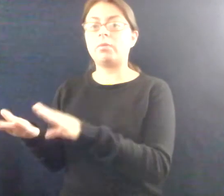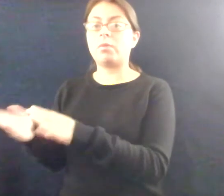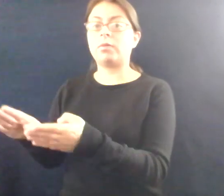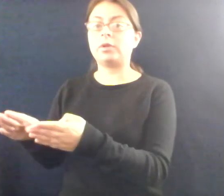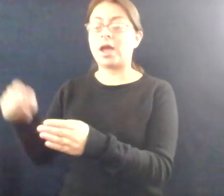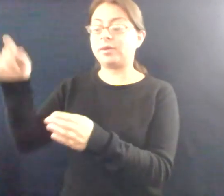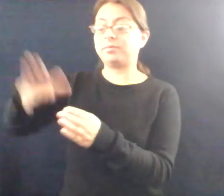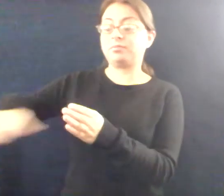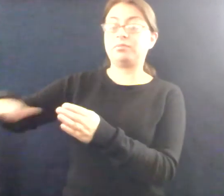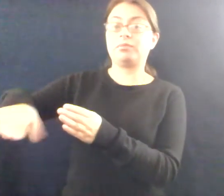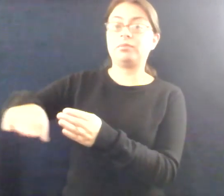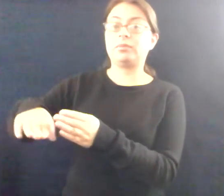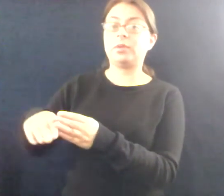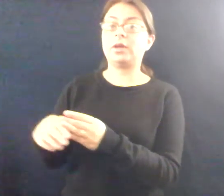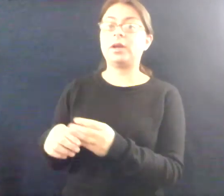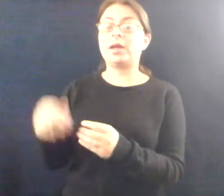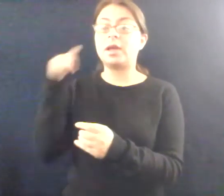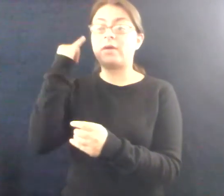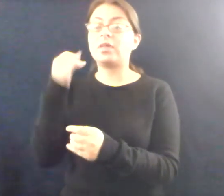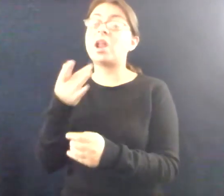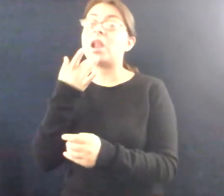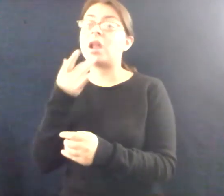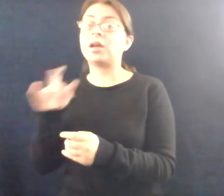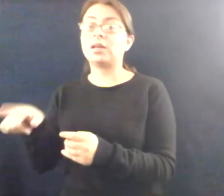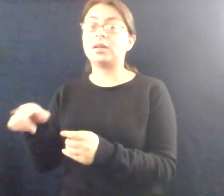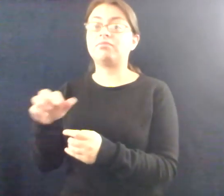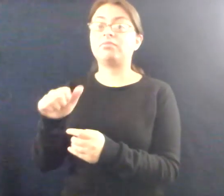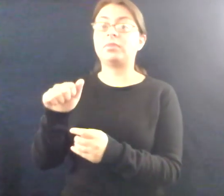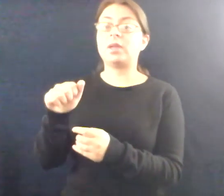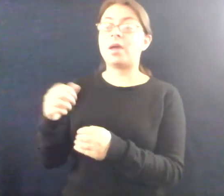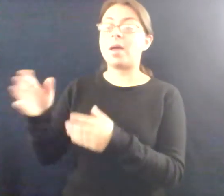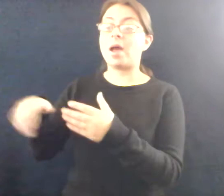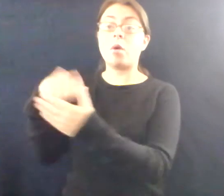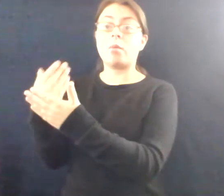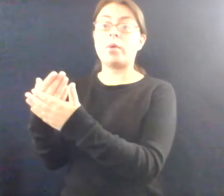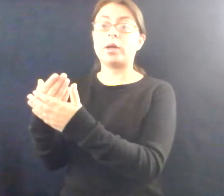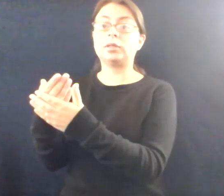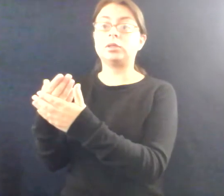If the Argonauts were lucky, they made it to California in 6 months.